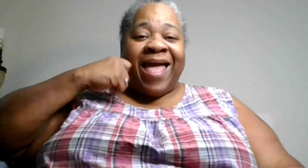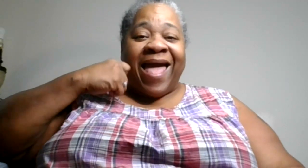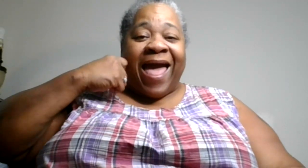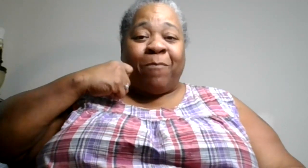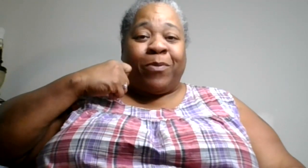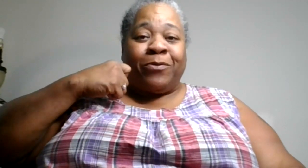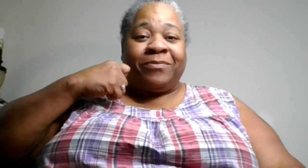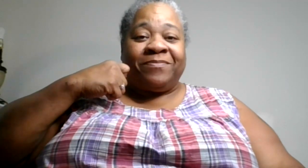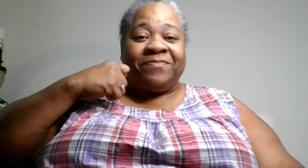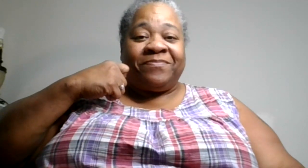Apple.